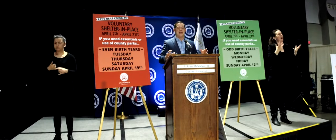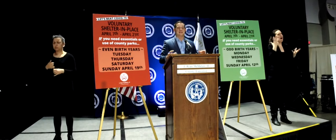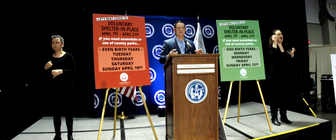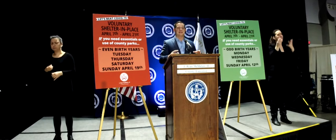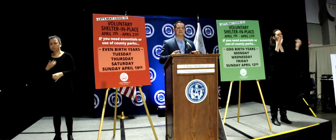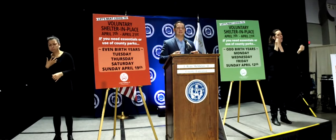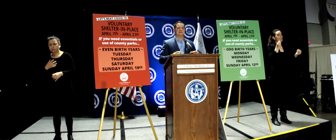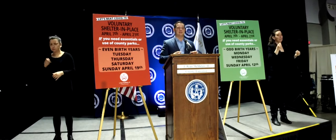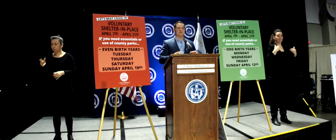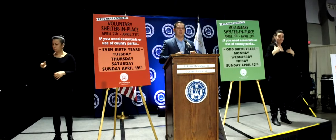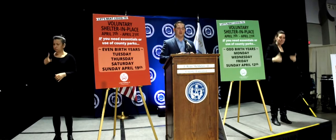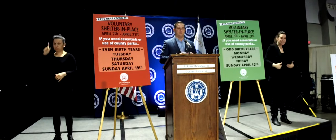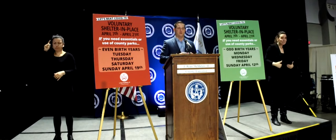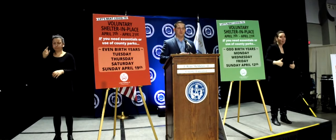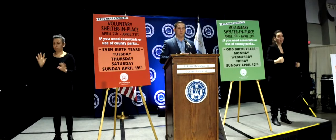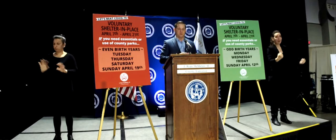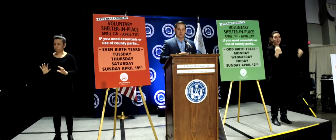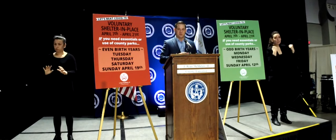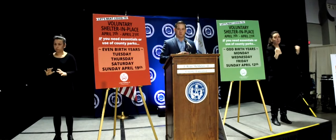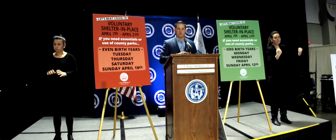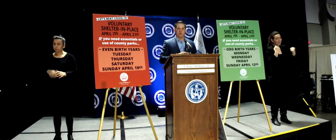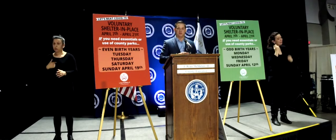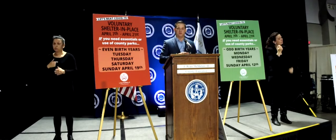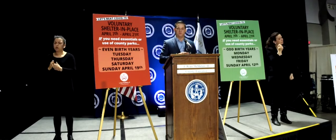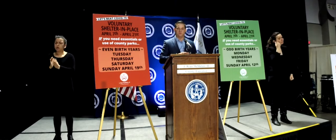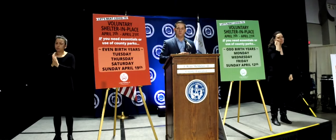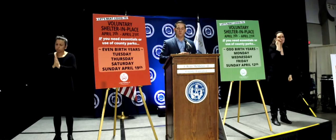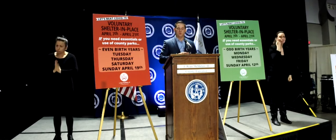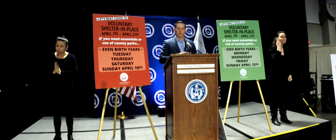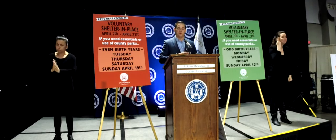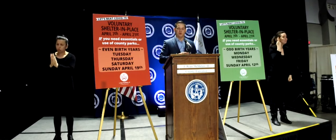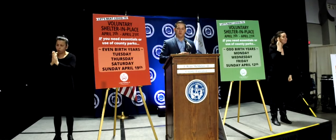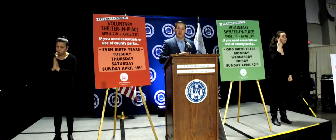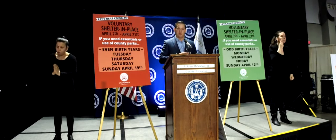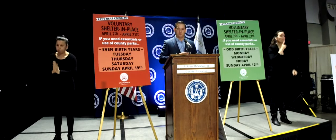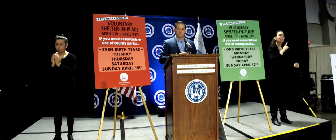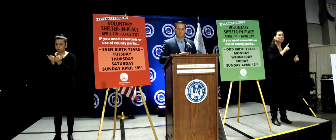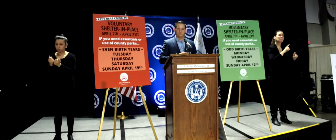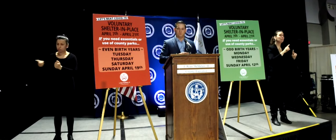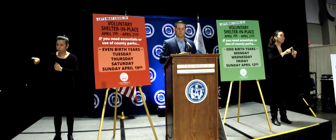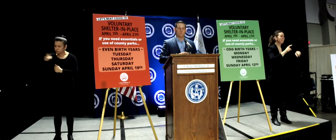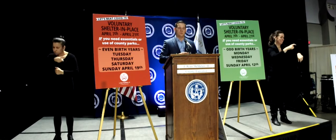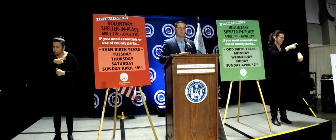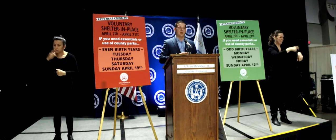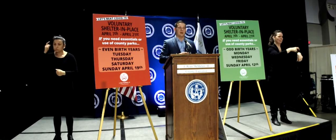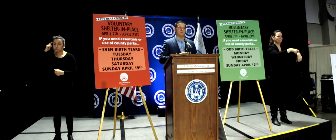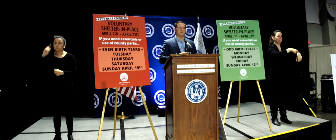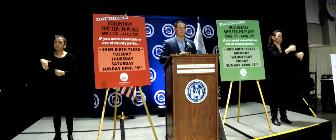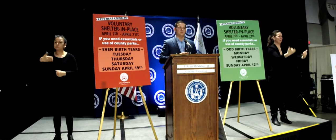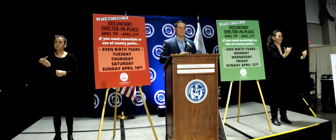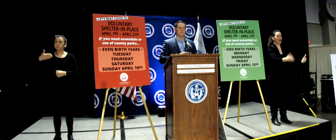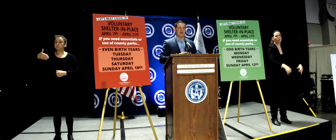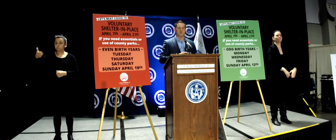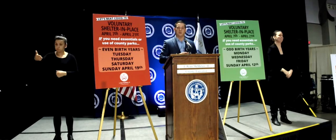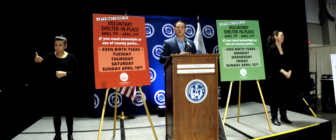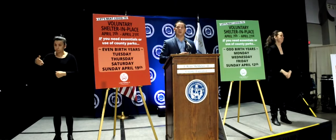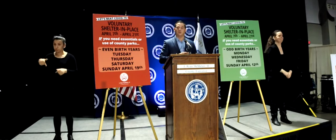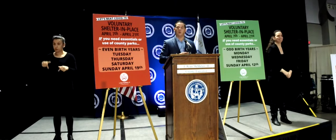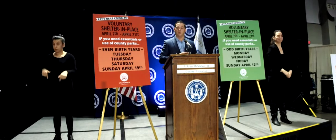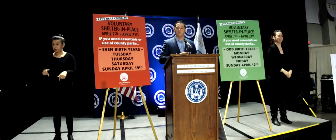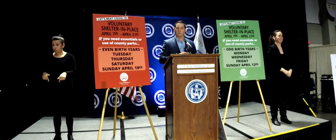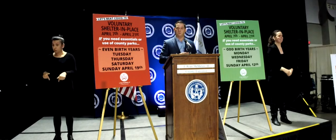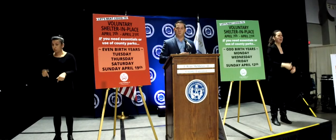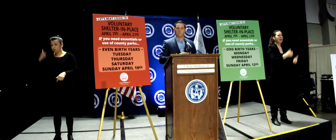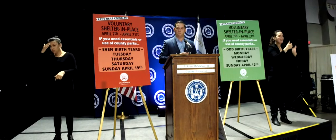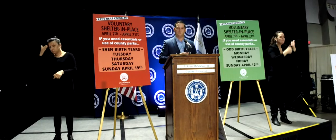I'm asking our golfers to put this in this perspective. We are fighting a virus that last week killed